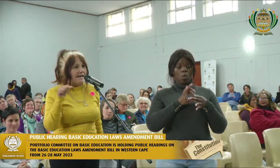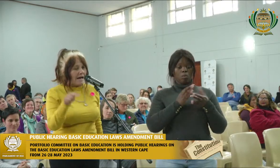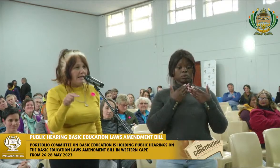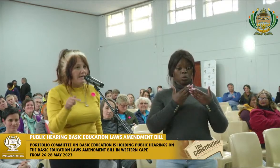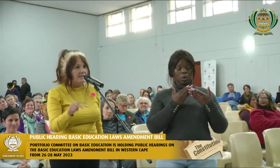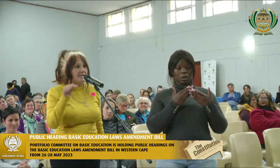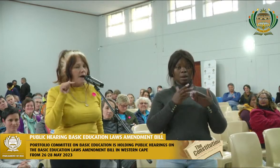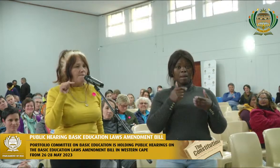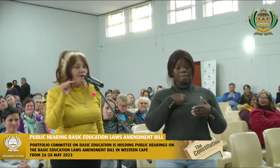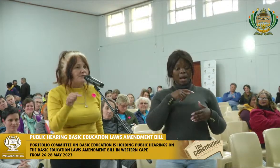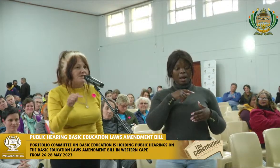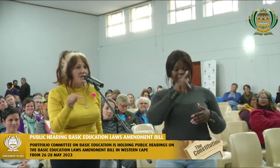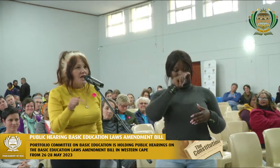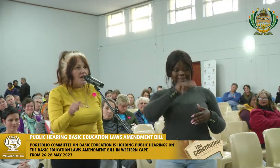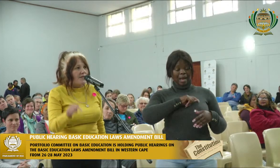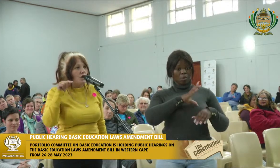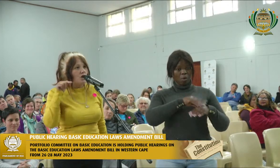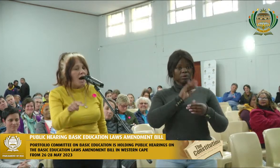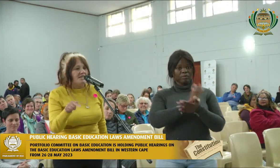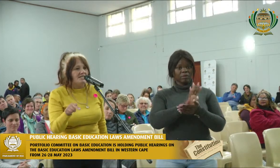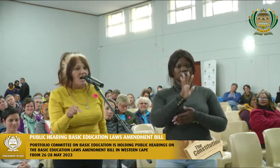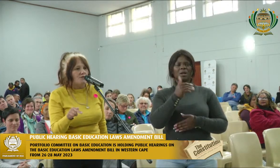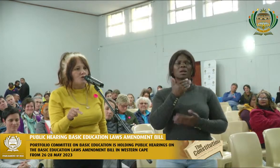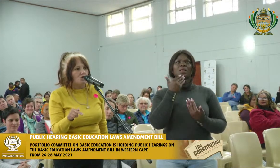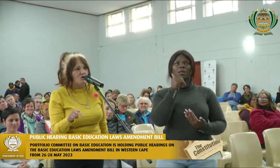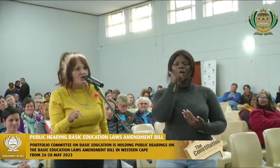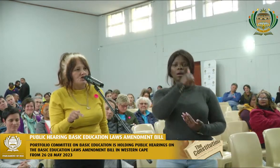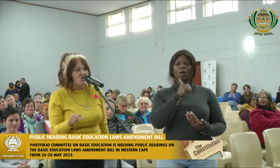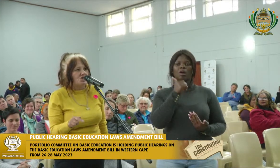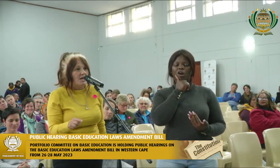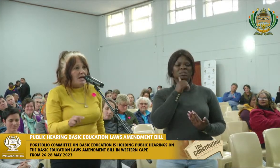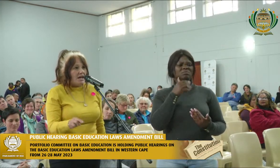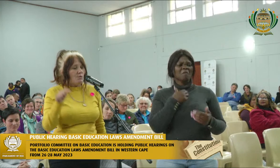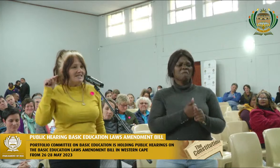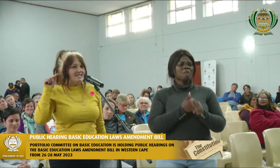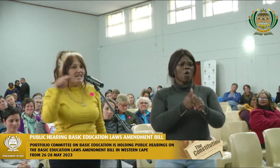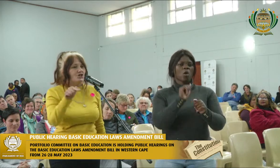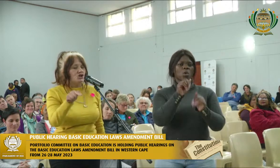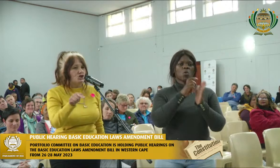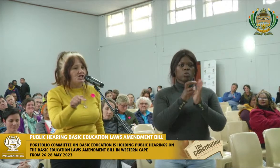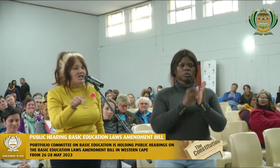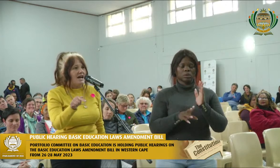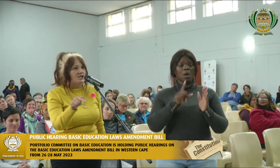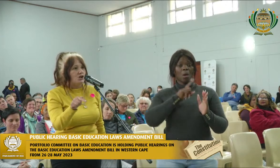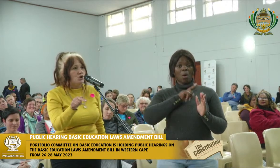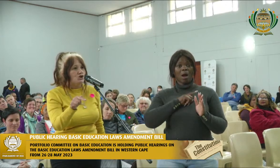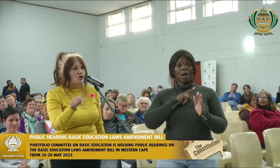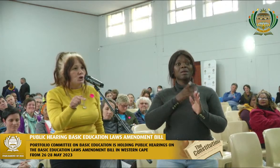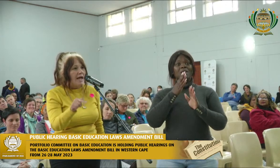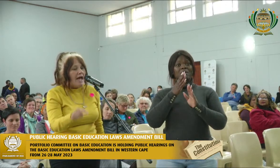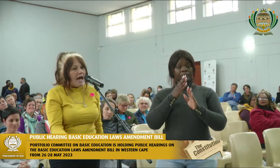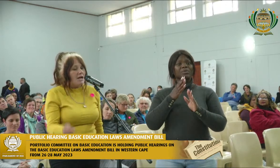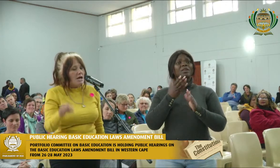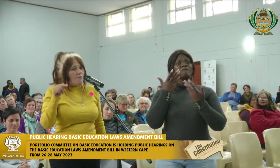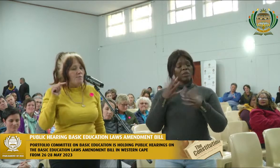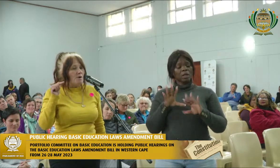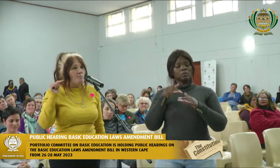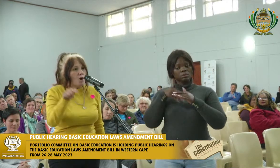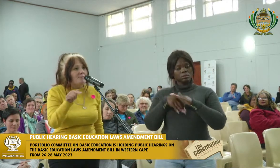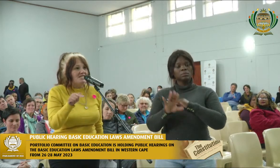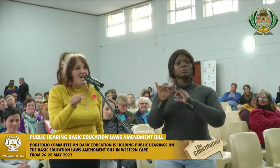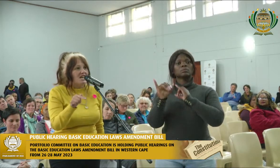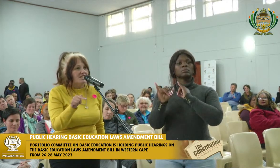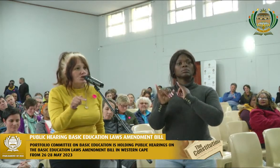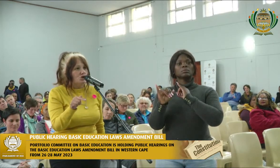my son. He's now 15. Thank God he's out of your jurisdiction. He was institutionalized in your school, and from